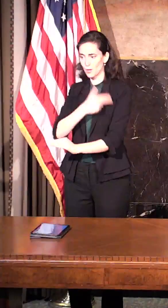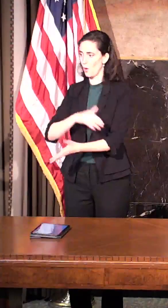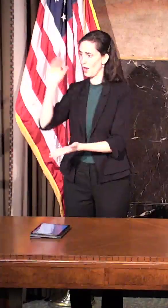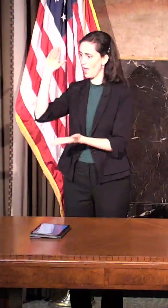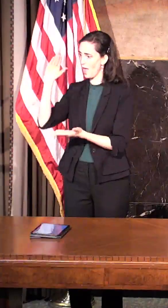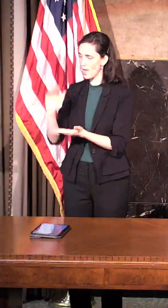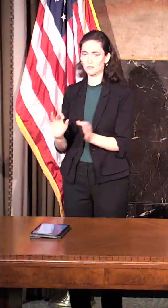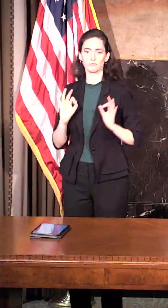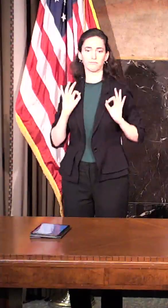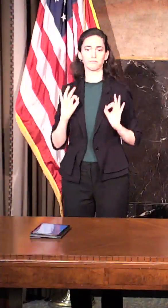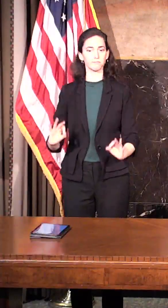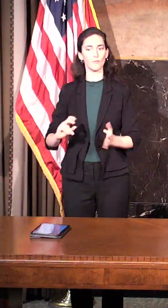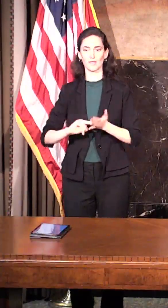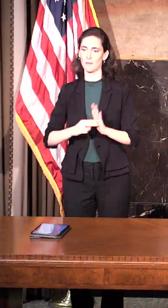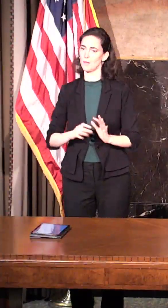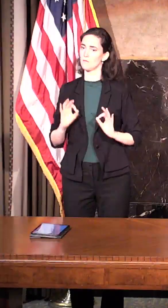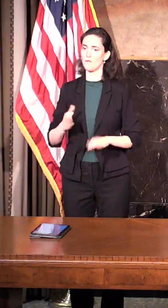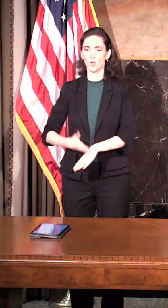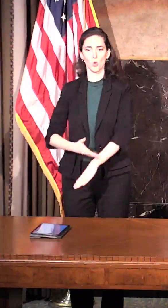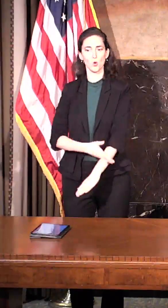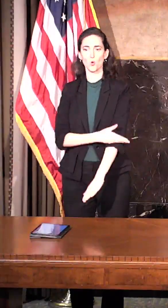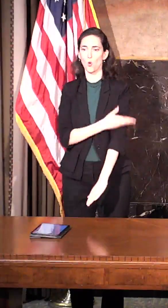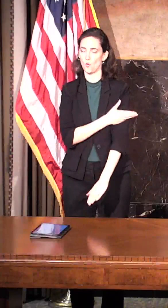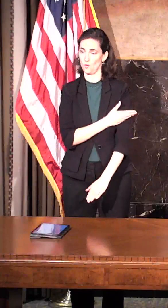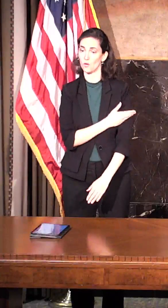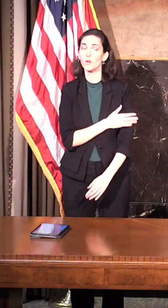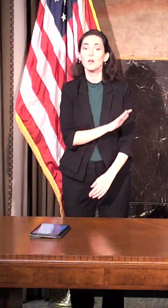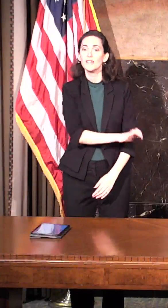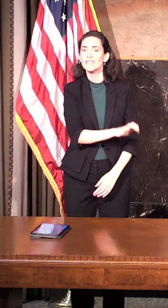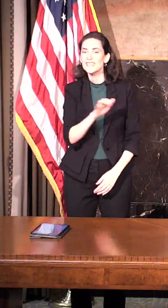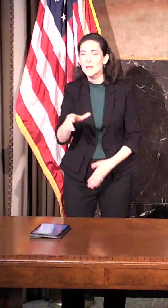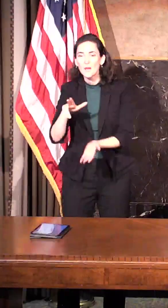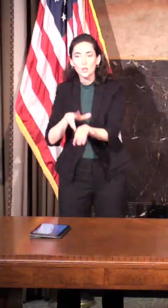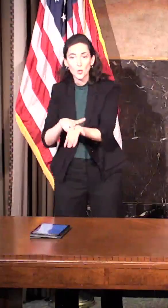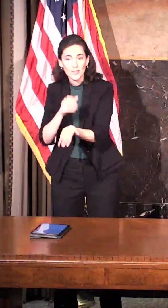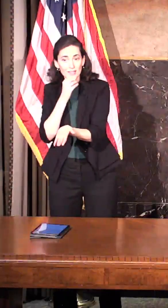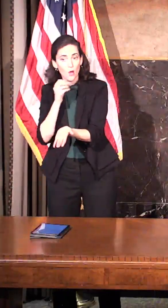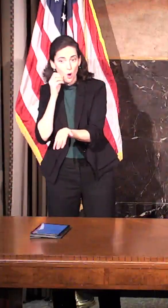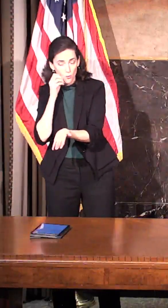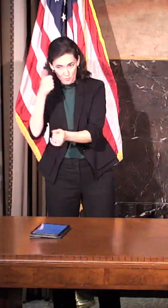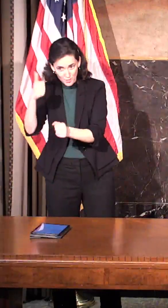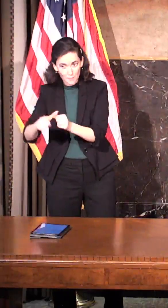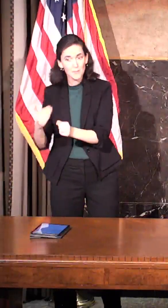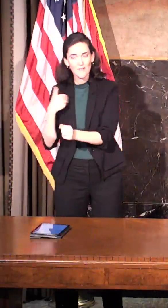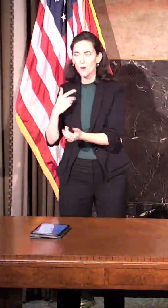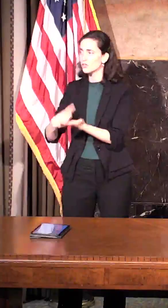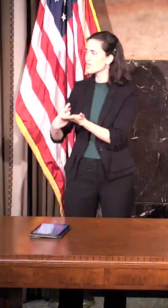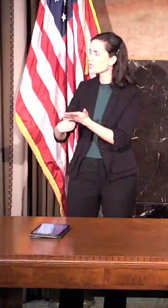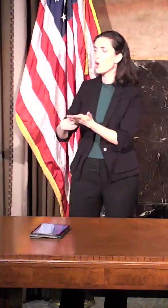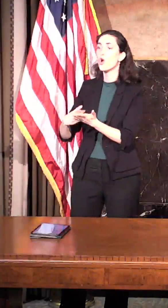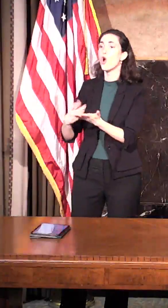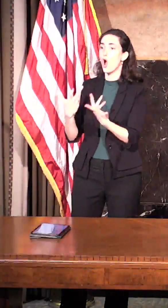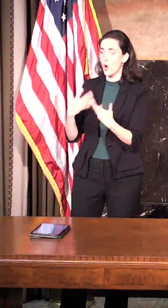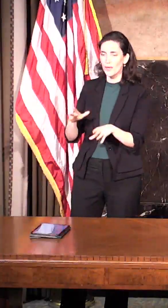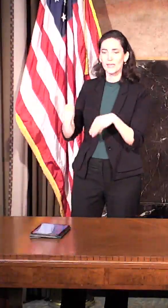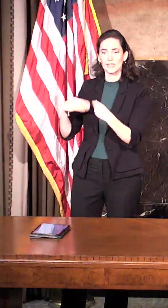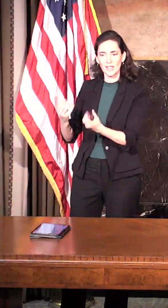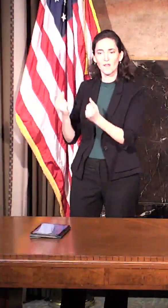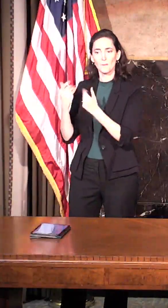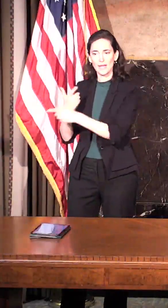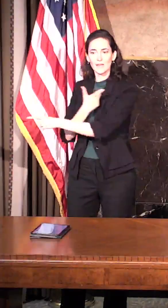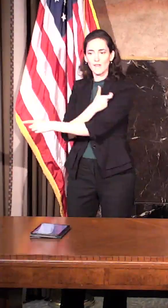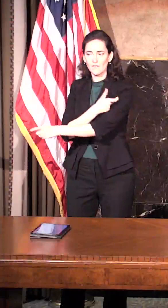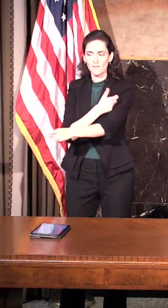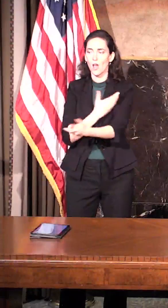right direction. And particularly to nursing homes, and we've talked before about what we should expect with nursing homes now that we have a good base of